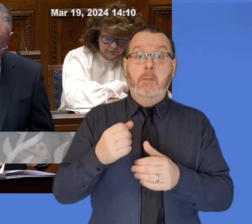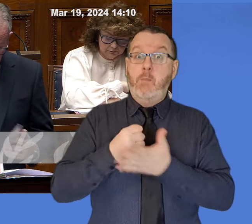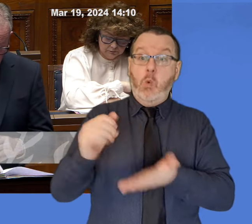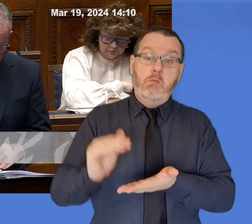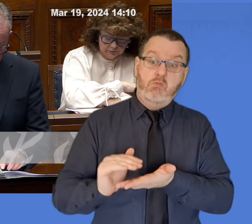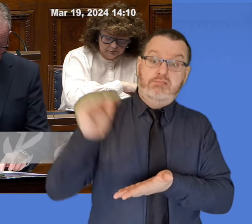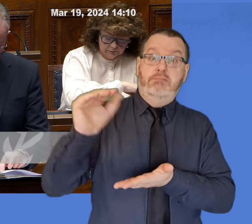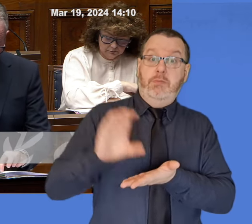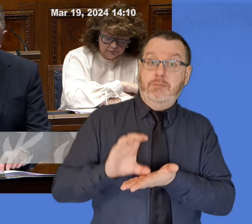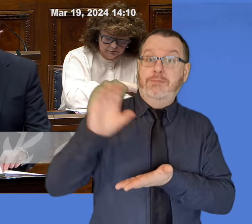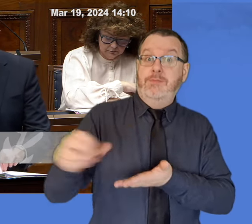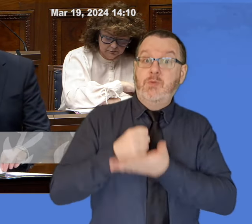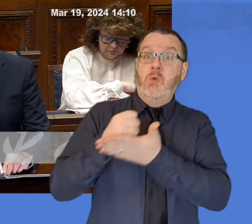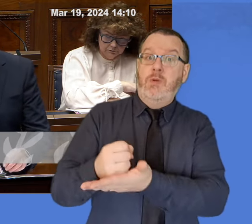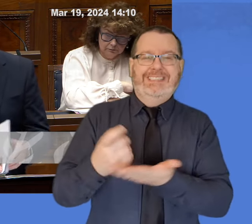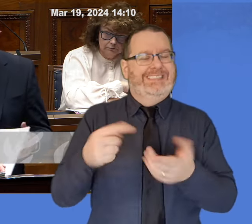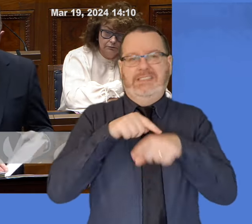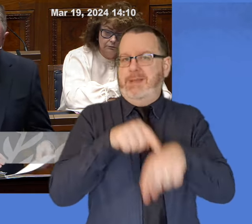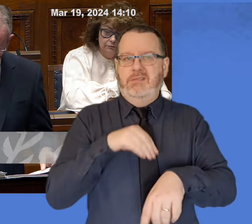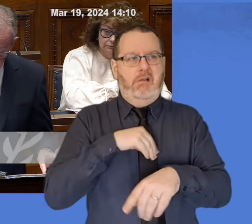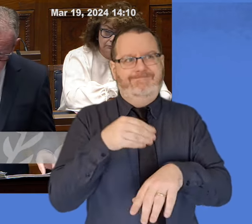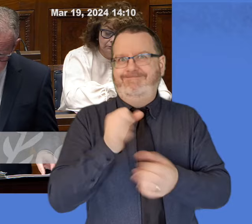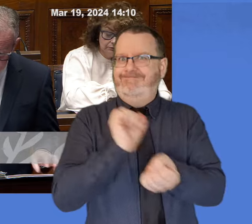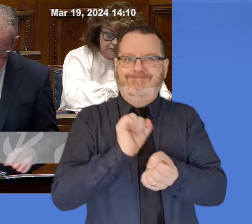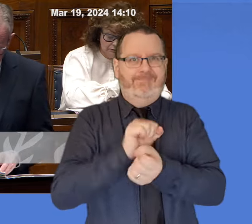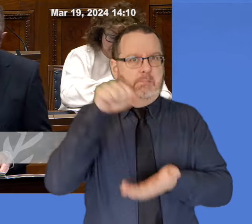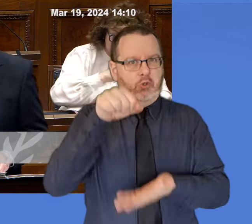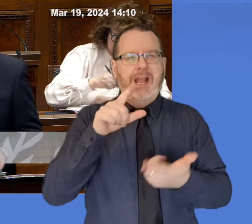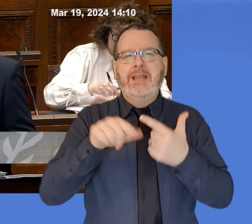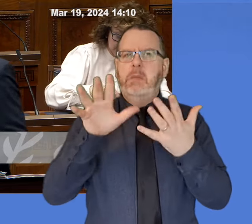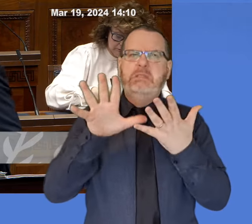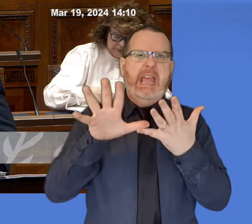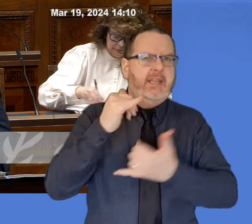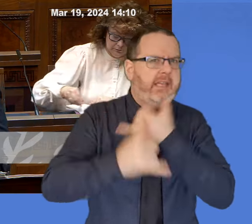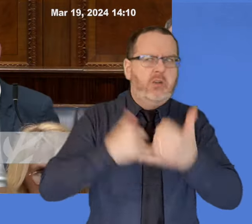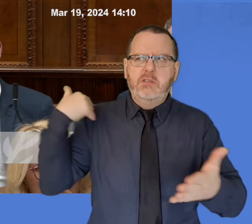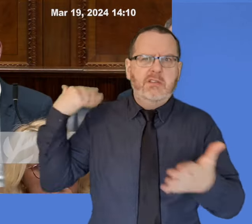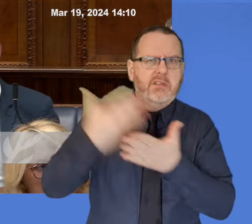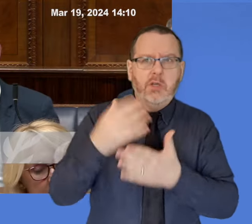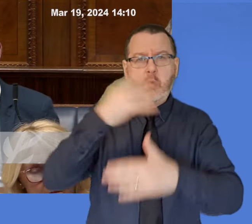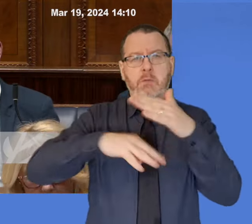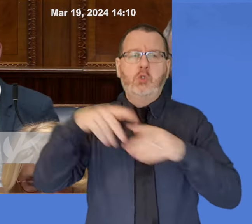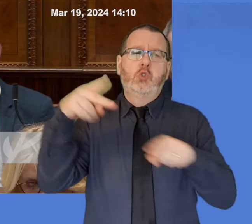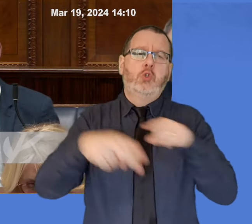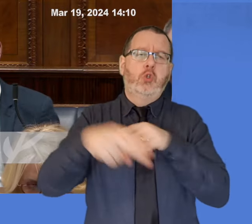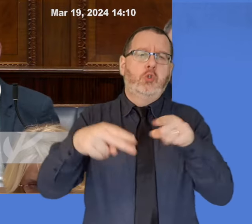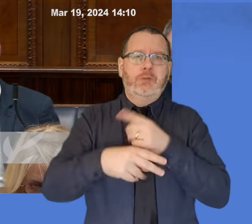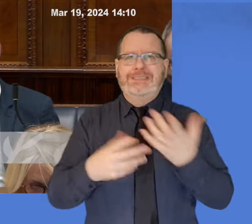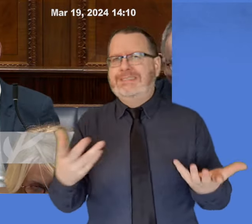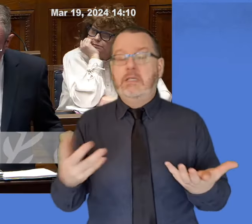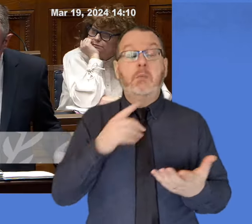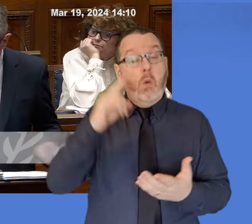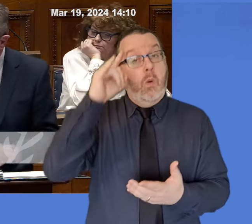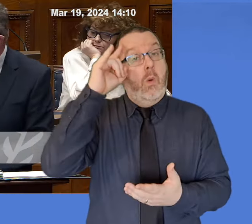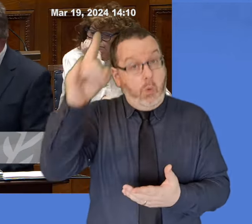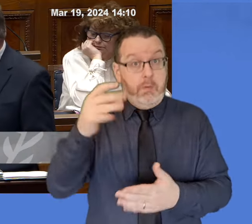support is limited by the very difficult circumstances that we find ourselves in as a result of 10, 12 years of austerity. But I would hope that